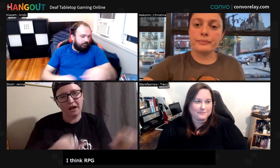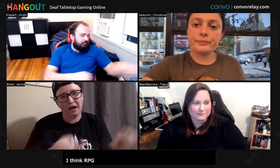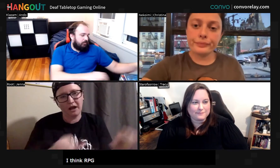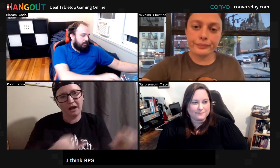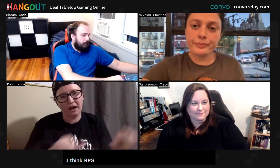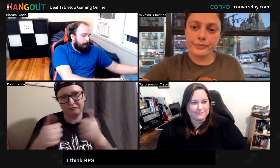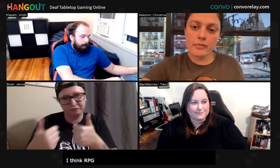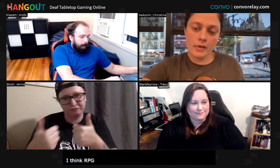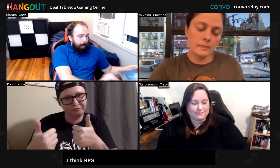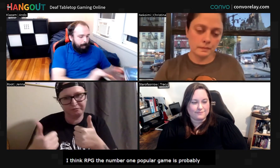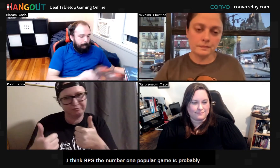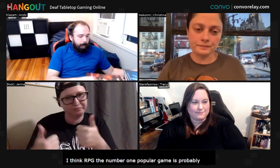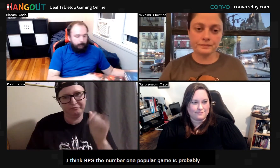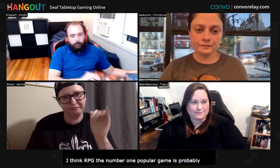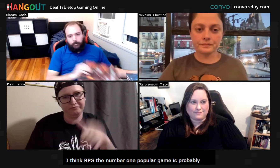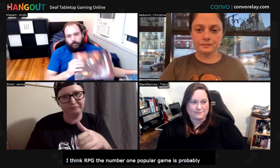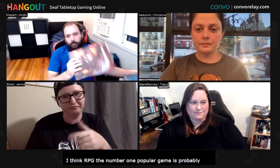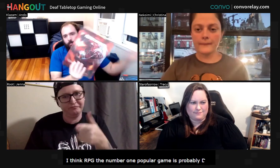it's one of the most common games out there.